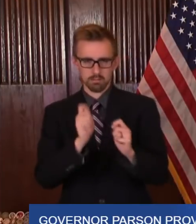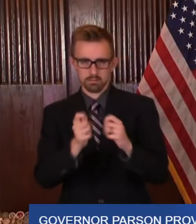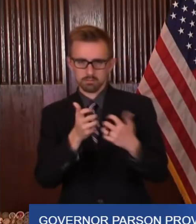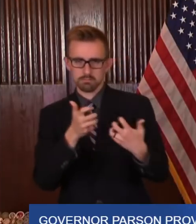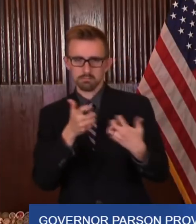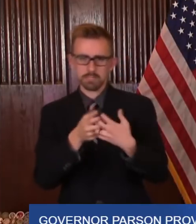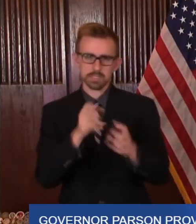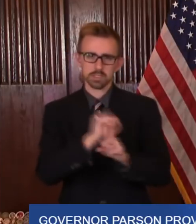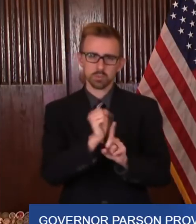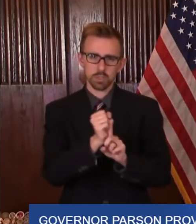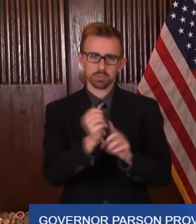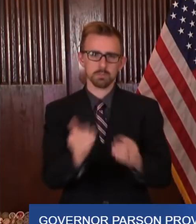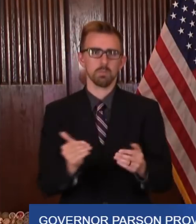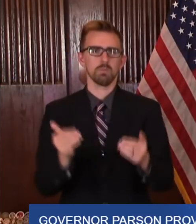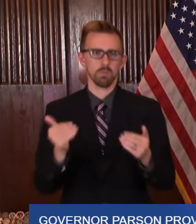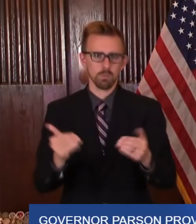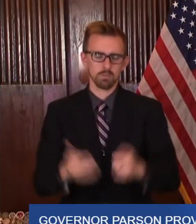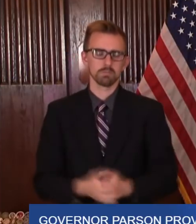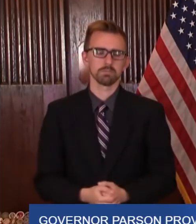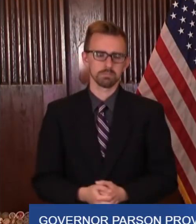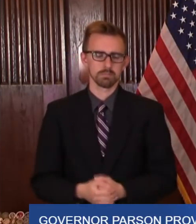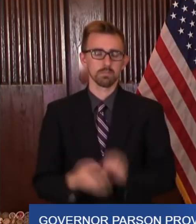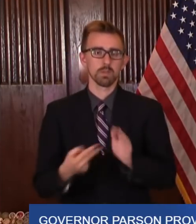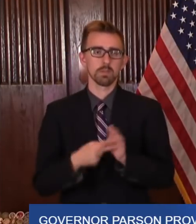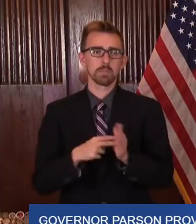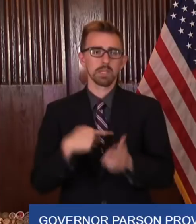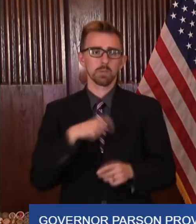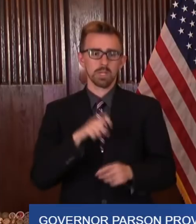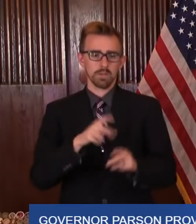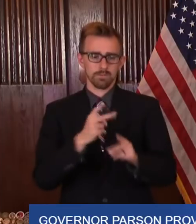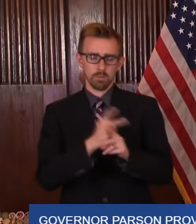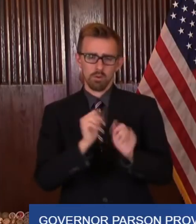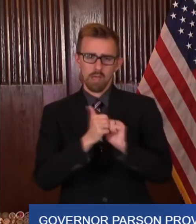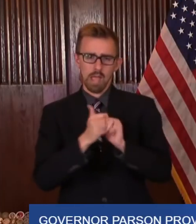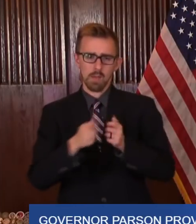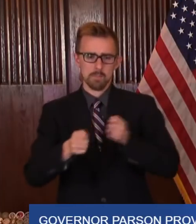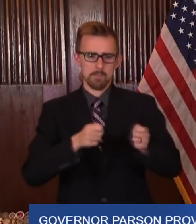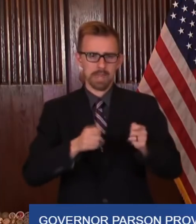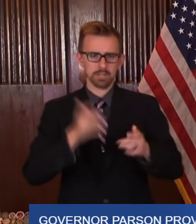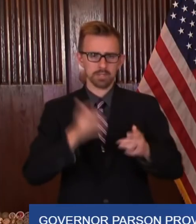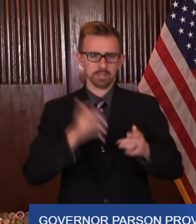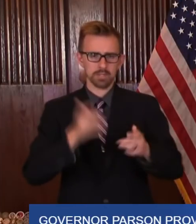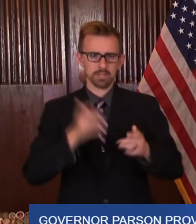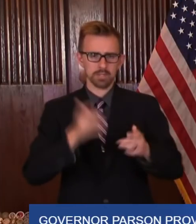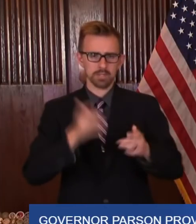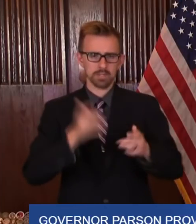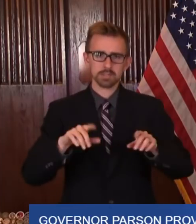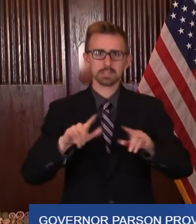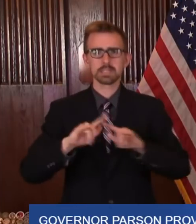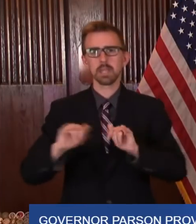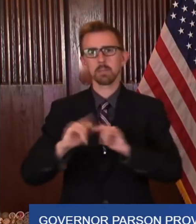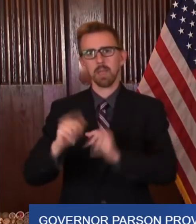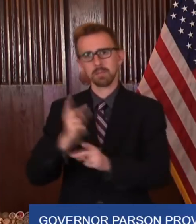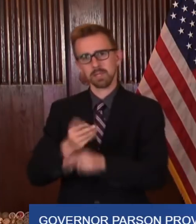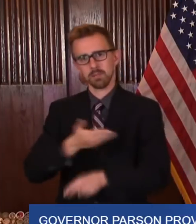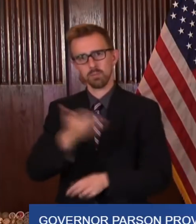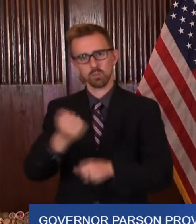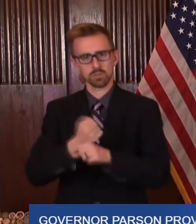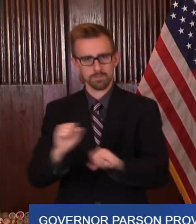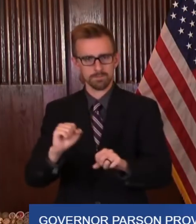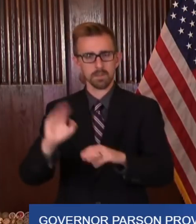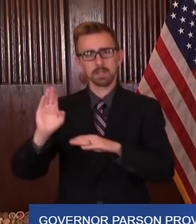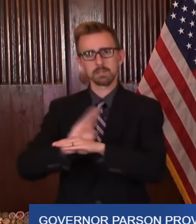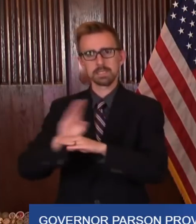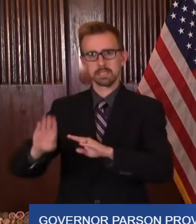move forward. This means finding ways to manage this virus while still keeping Missouri safe and opening